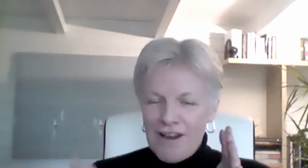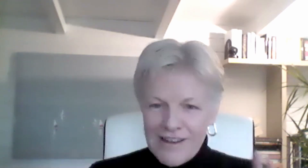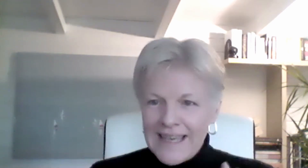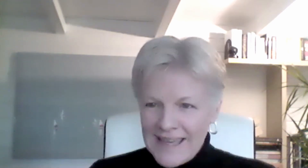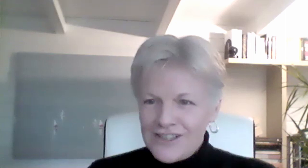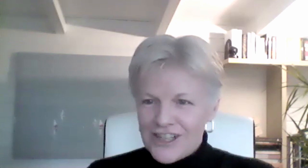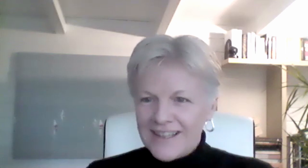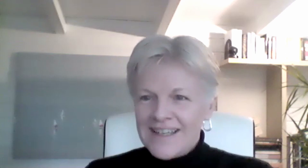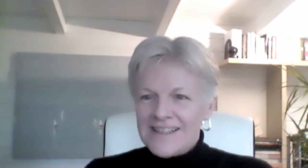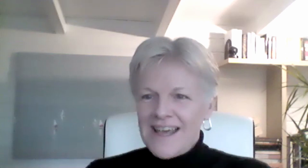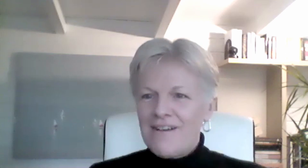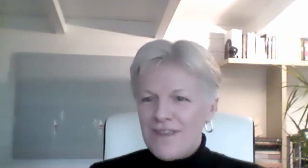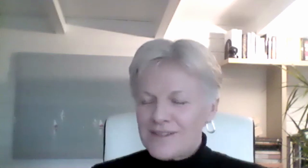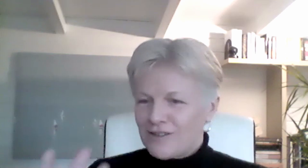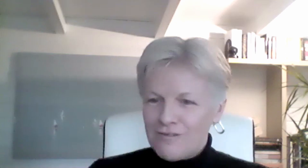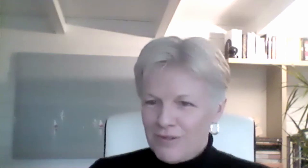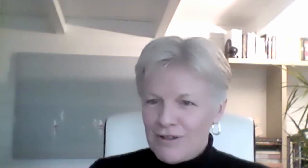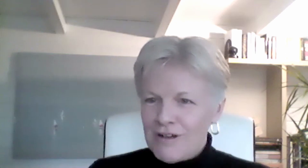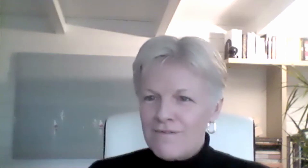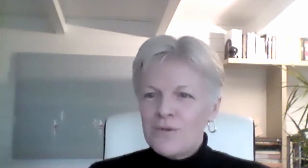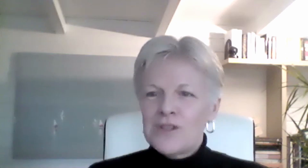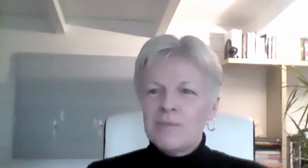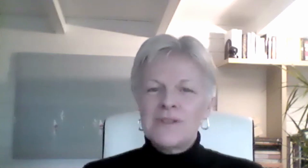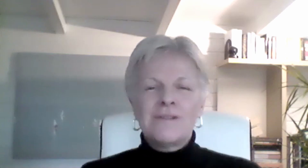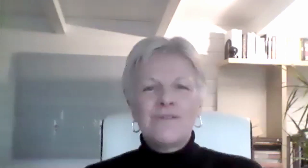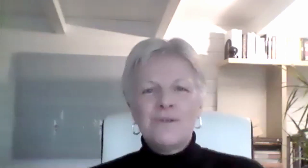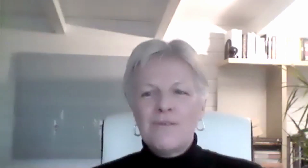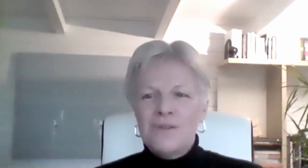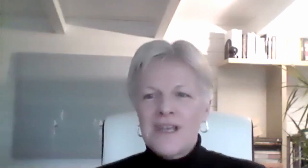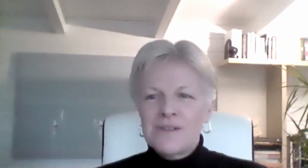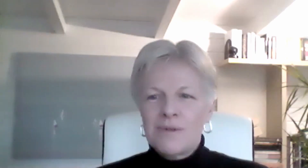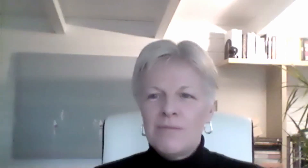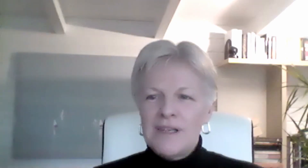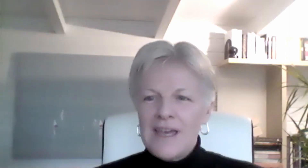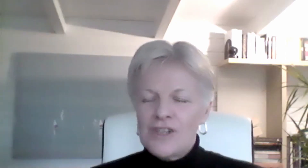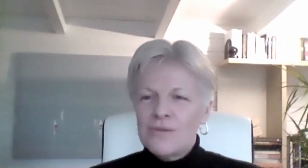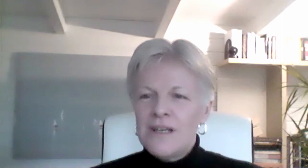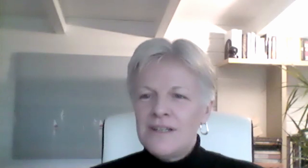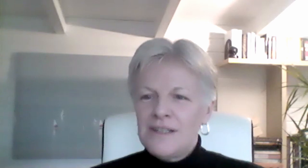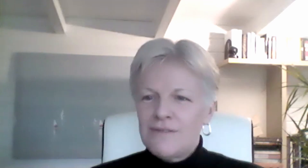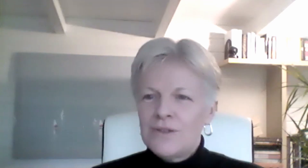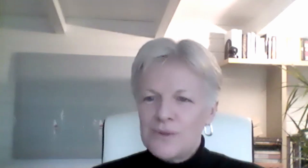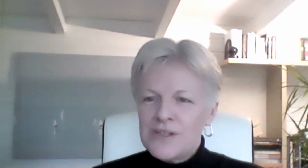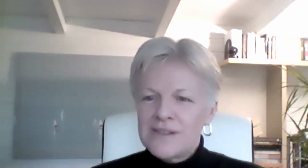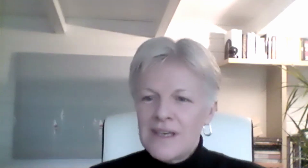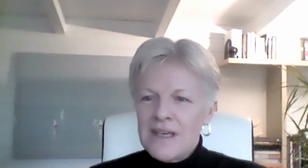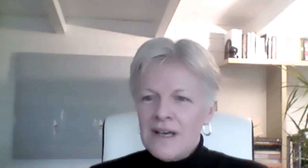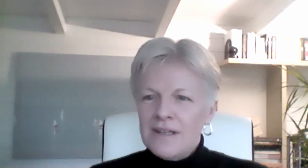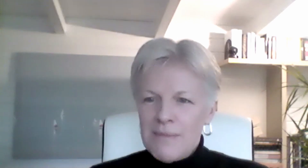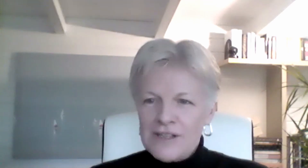very engaging to have that sort of reinforcement. So if you did have some communication or learning difficulties, I can imagine